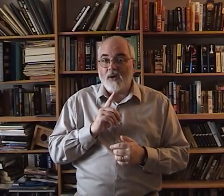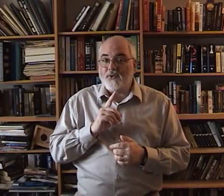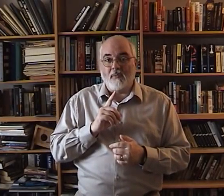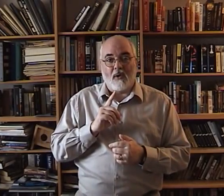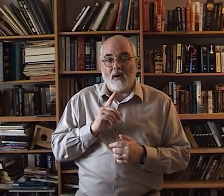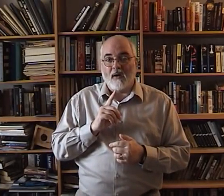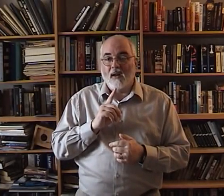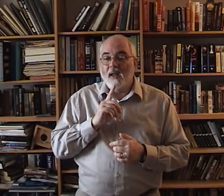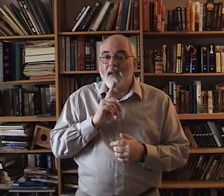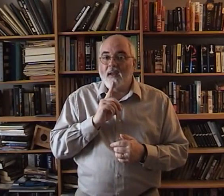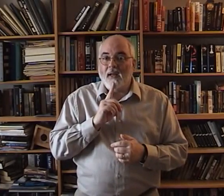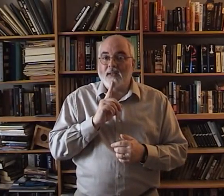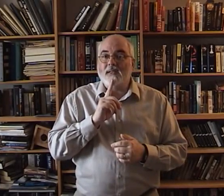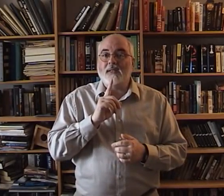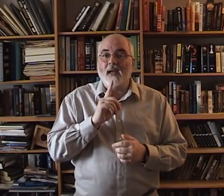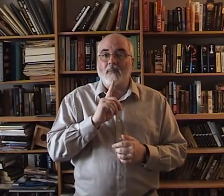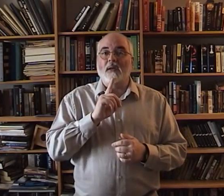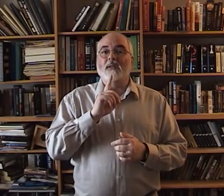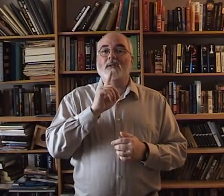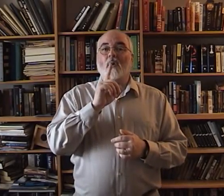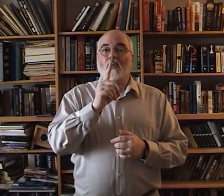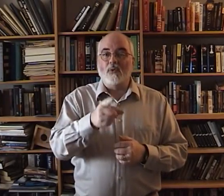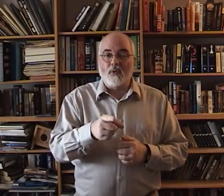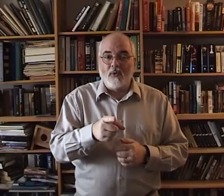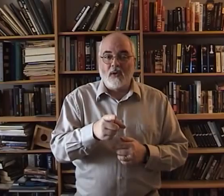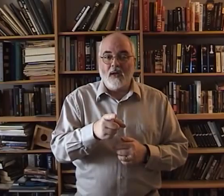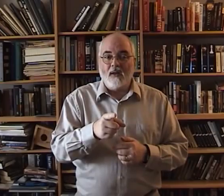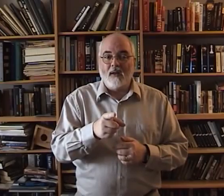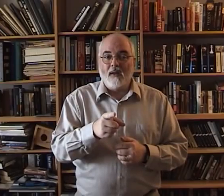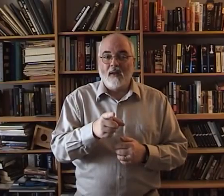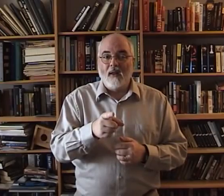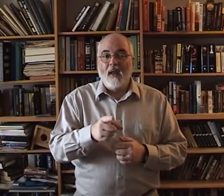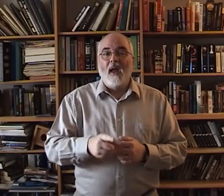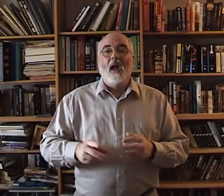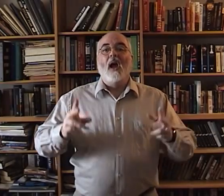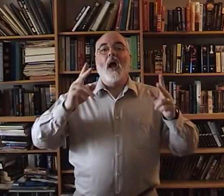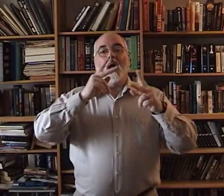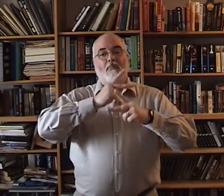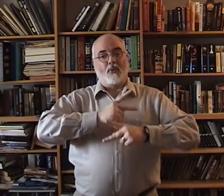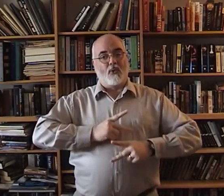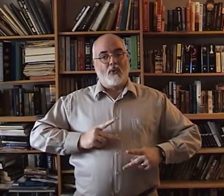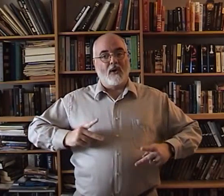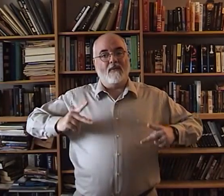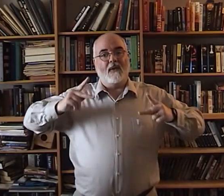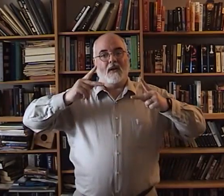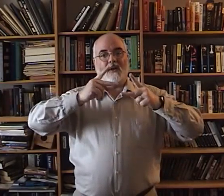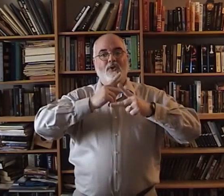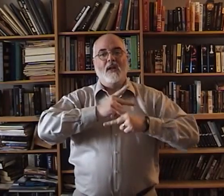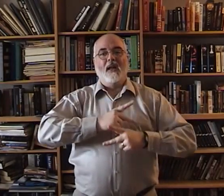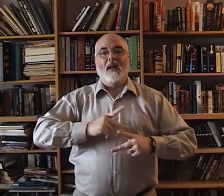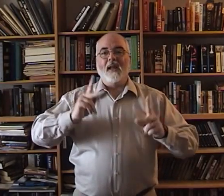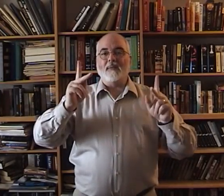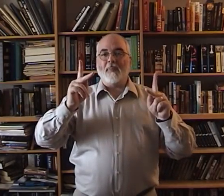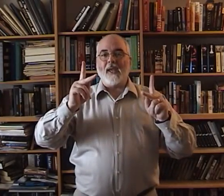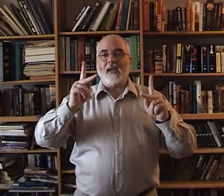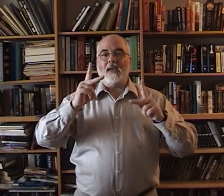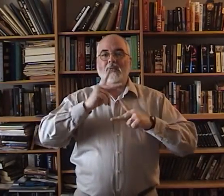question mark. It is a statement. So, truly, a privilege. It's peas